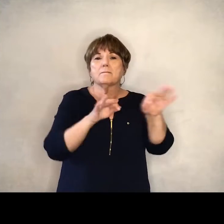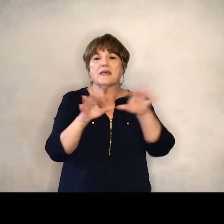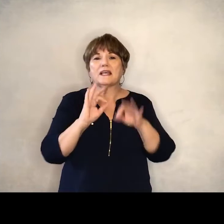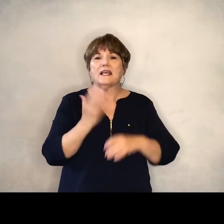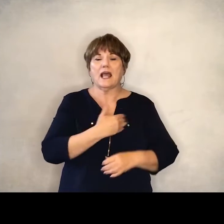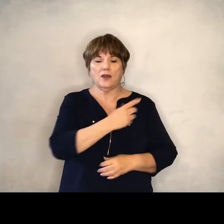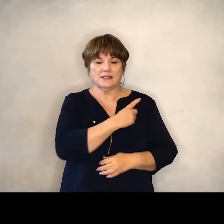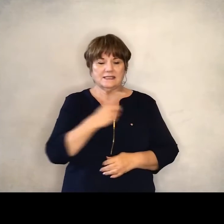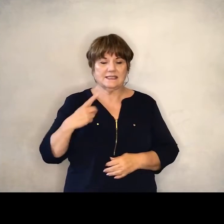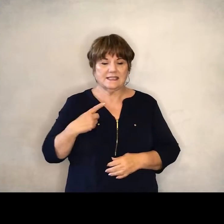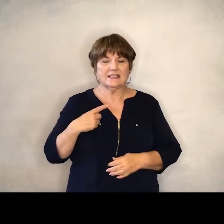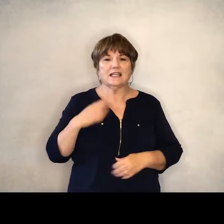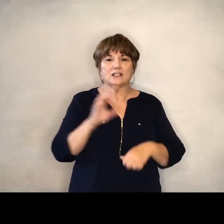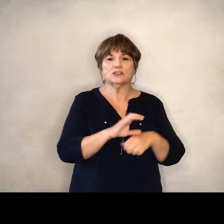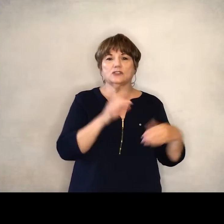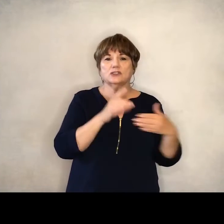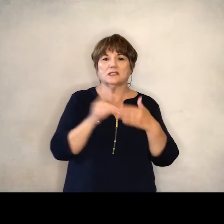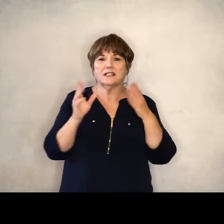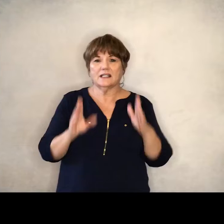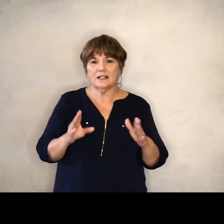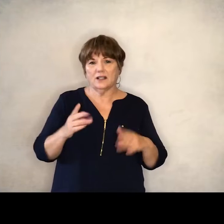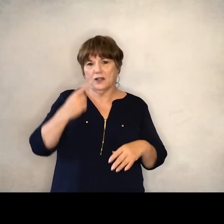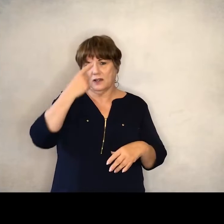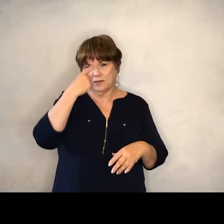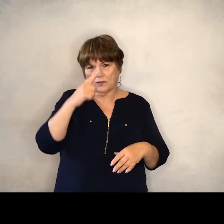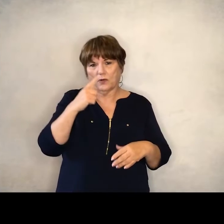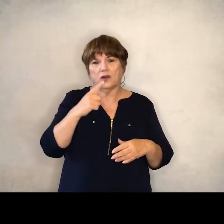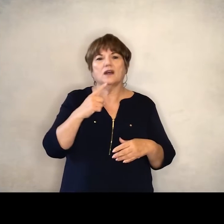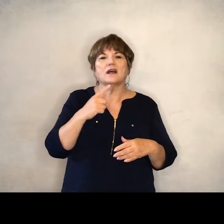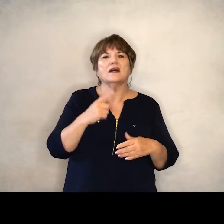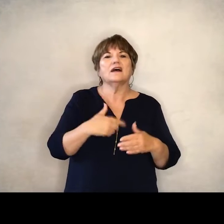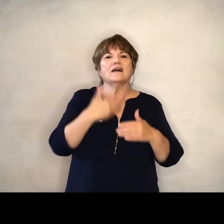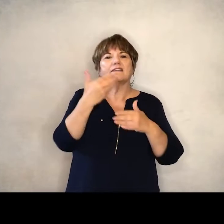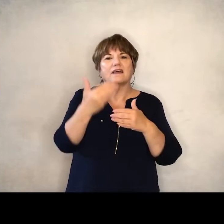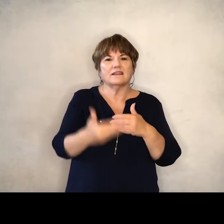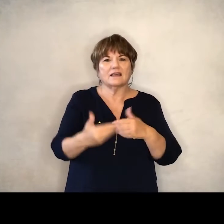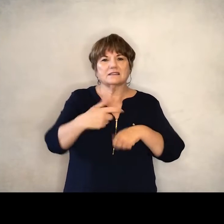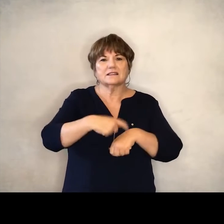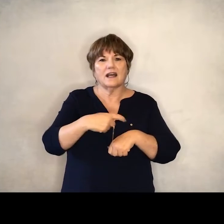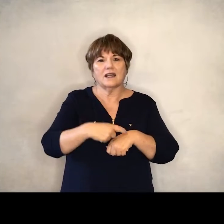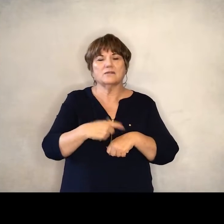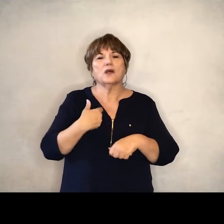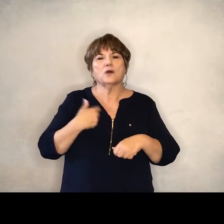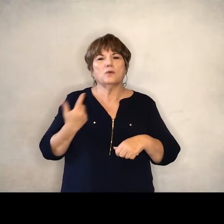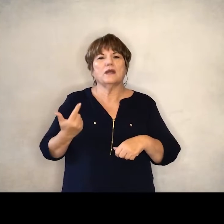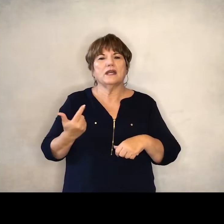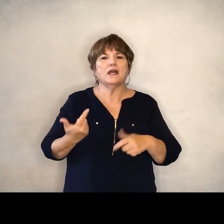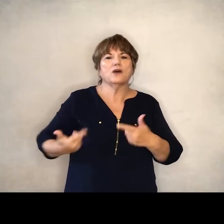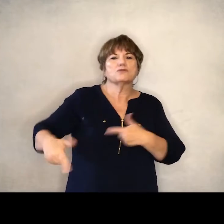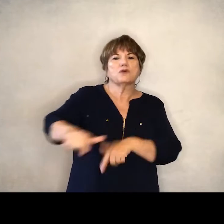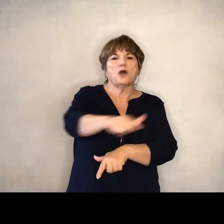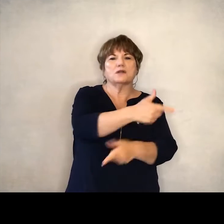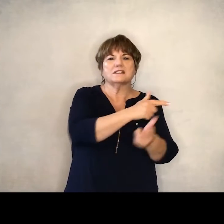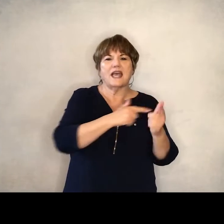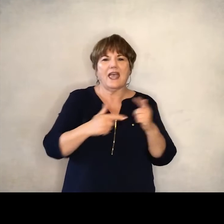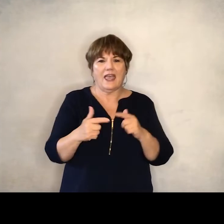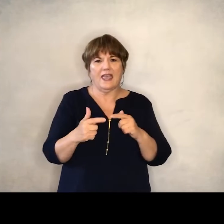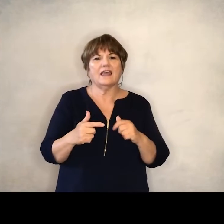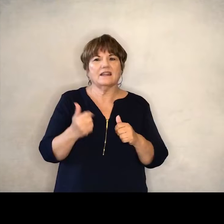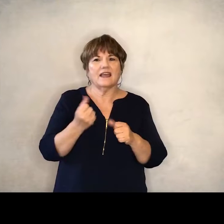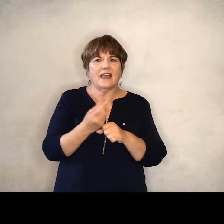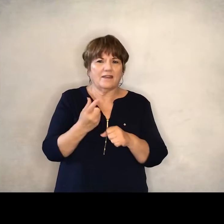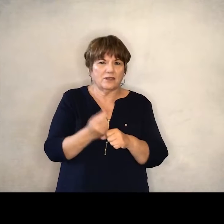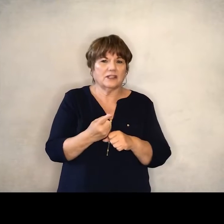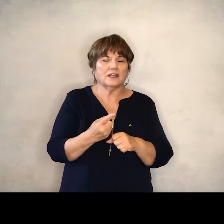elders for the next term. We have rotating terms, so every year we do this, and we